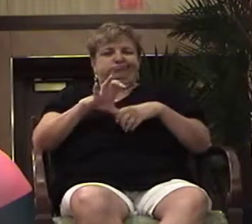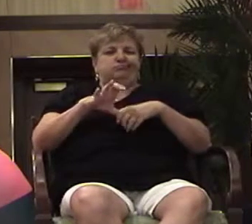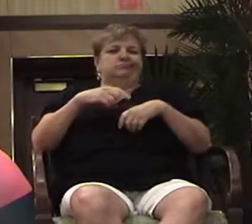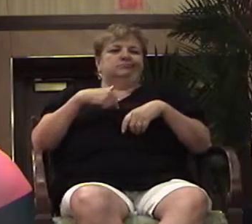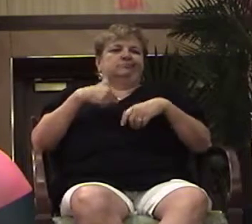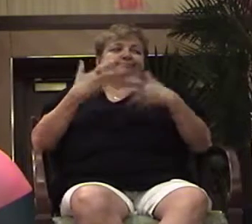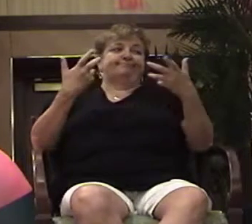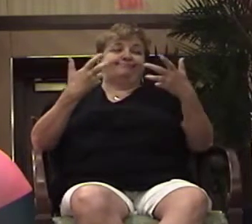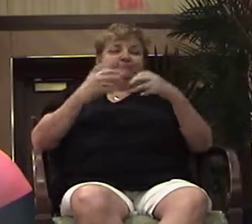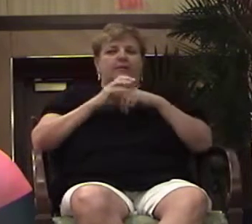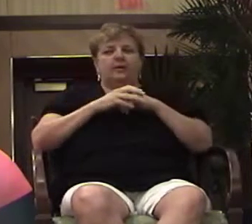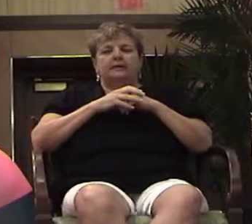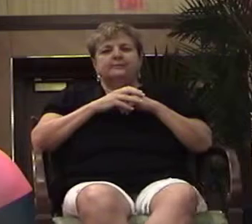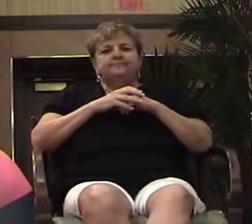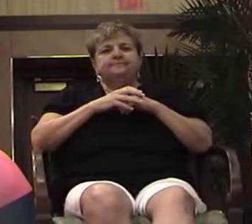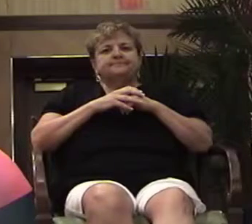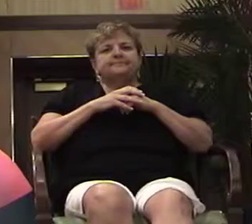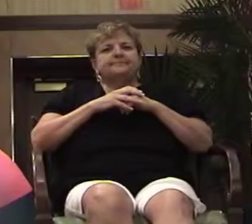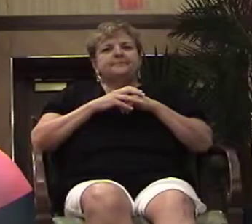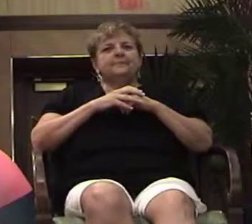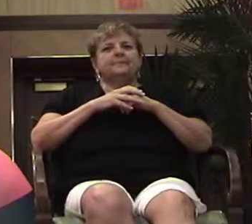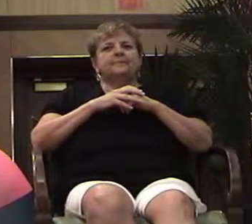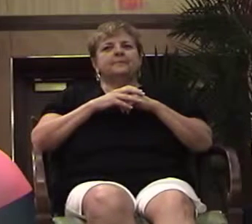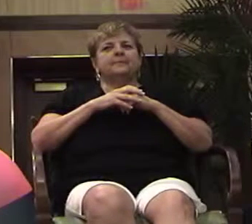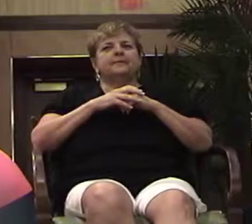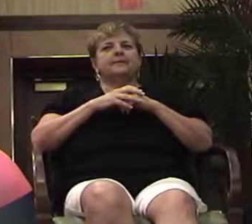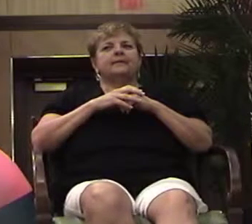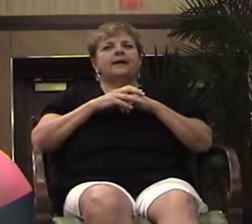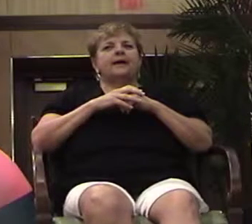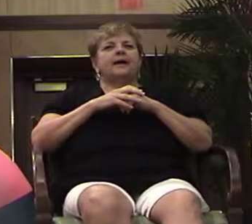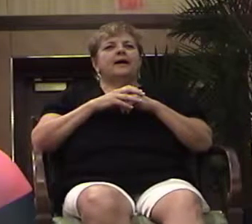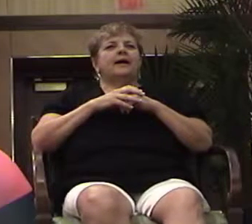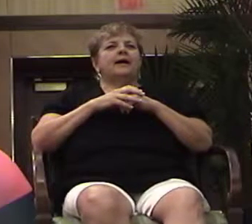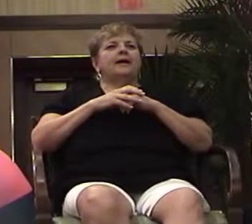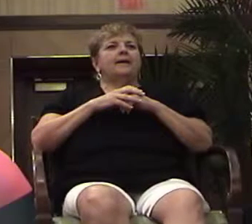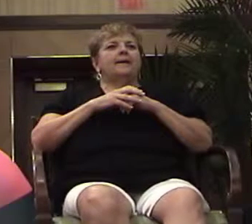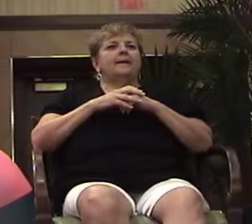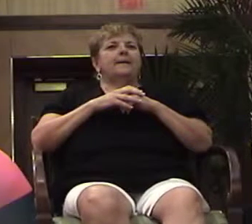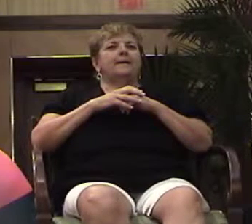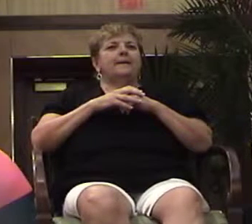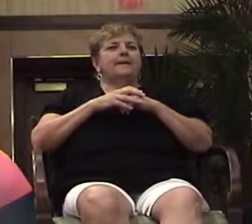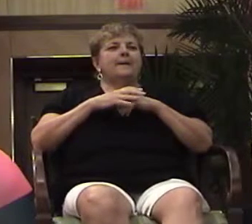And she was, she could squeeze a buffalo nickel and it would scream.